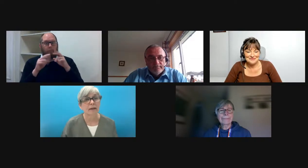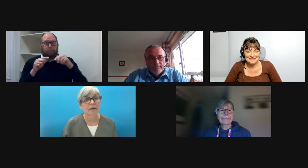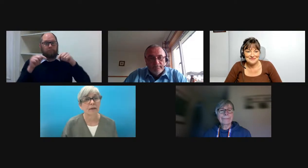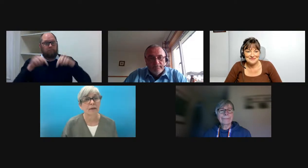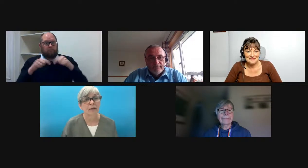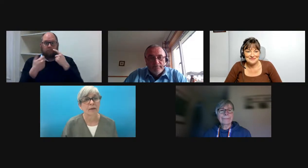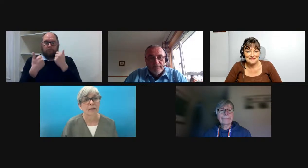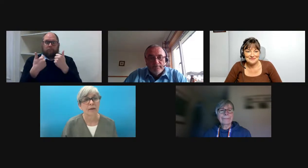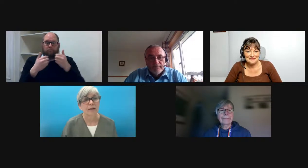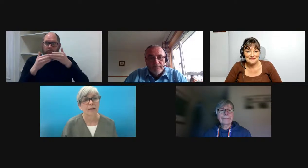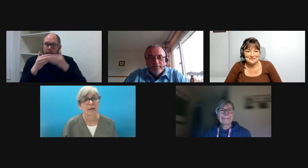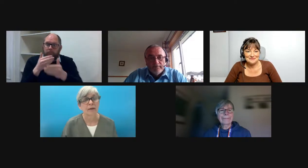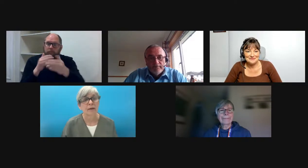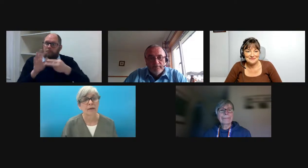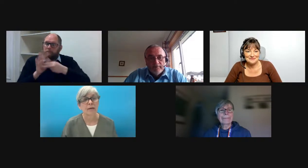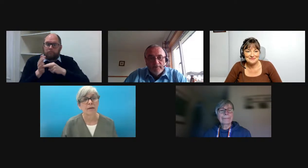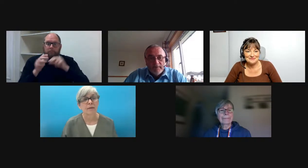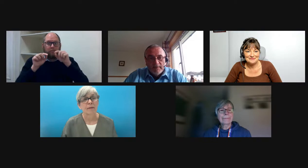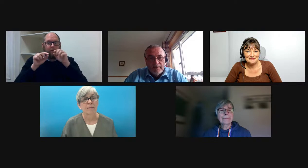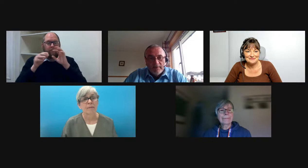Great, thank you.